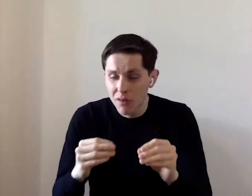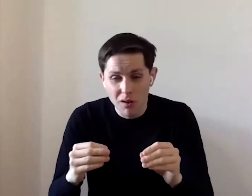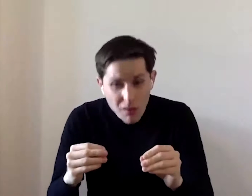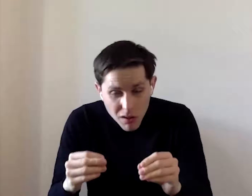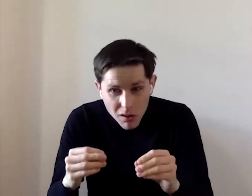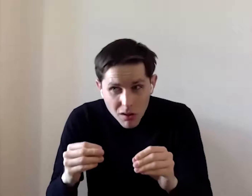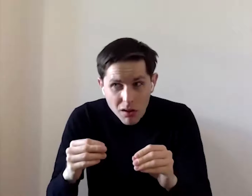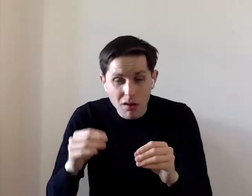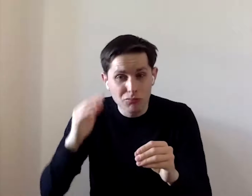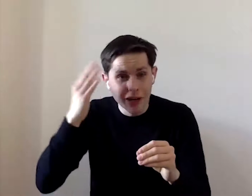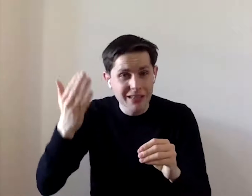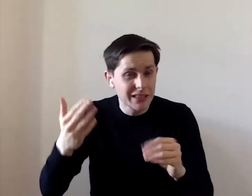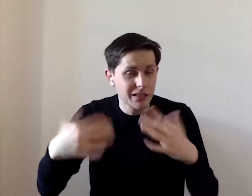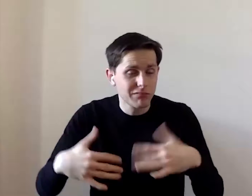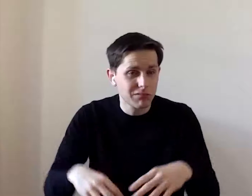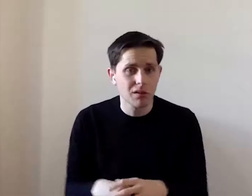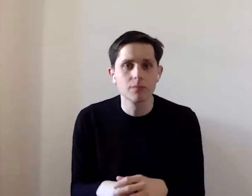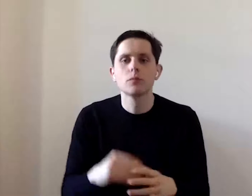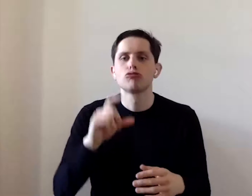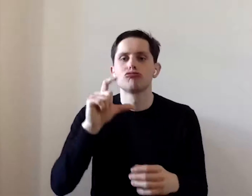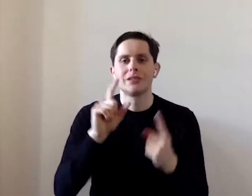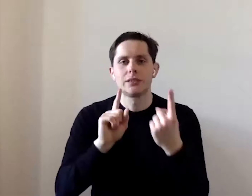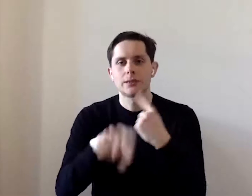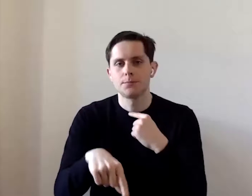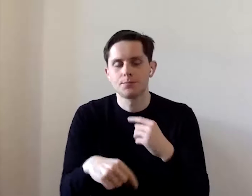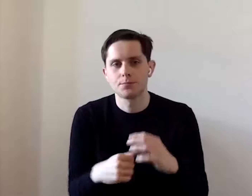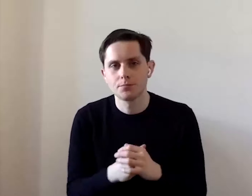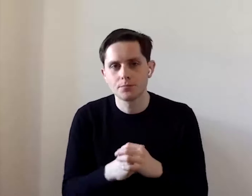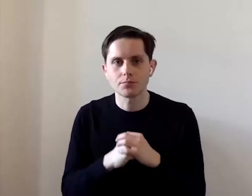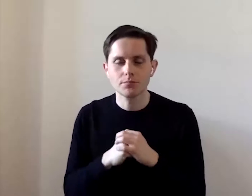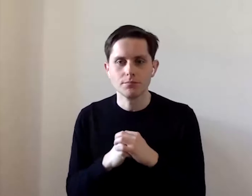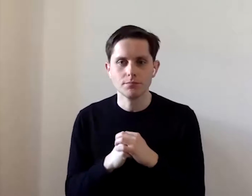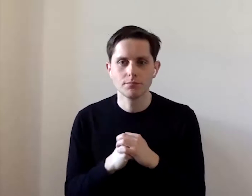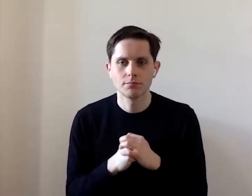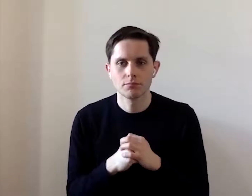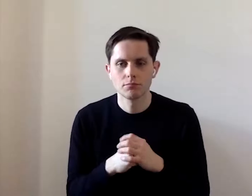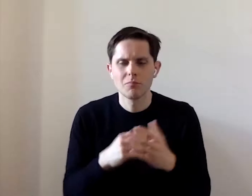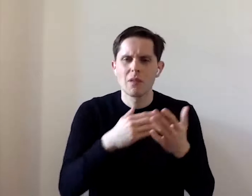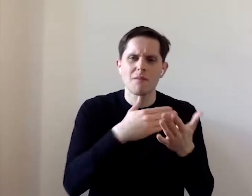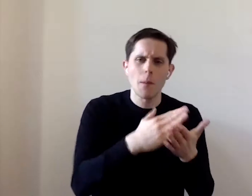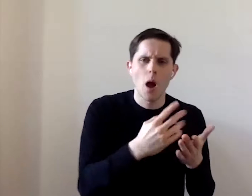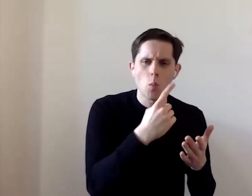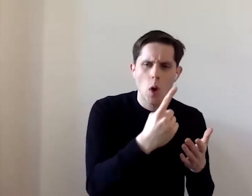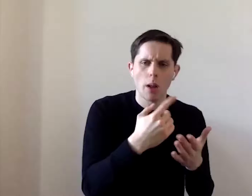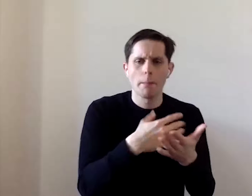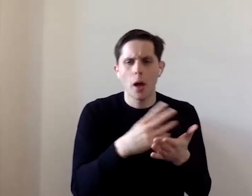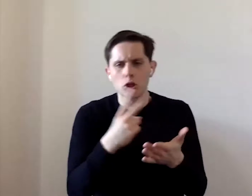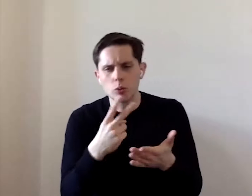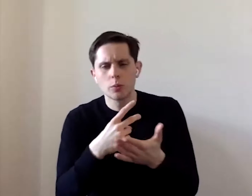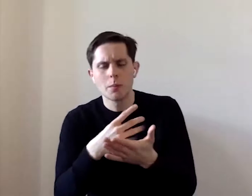what we all went through in those courses, sounds absolutely insane. To try and do that. When we're thinking about part one, part two, and part